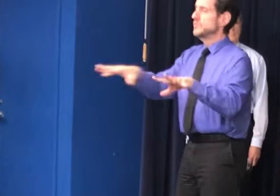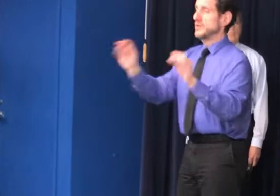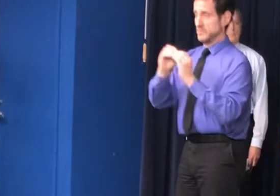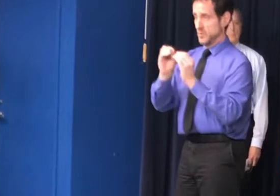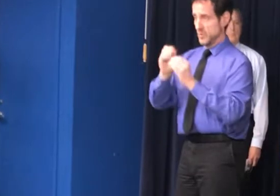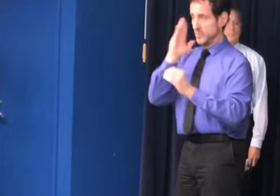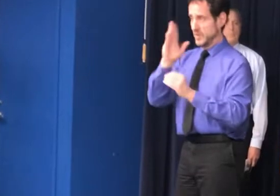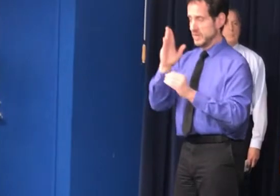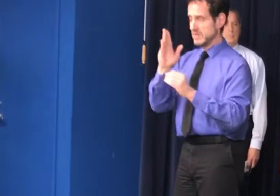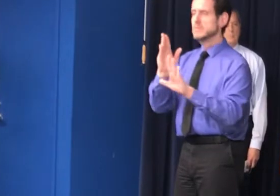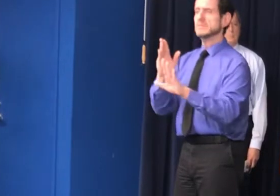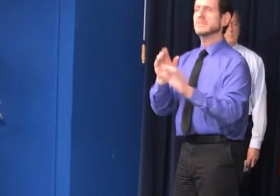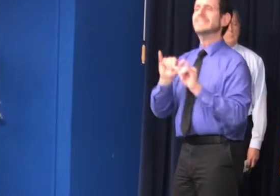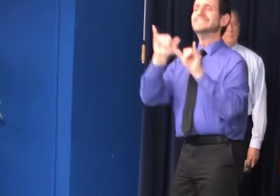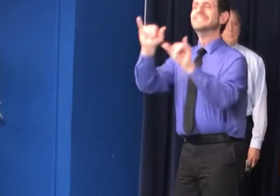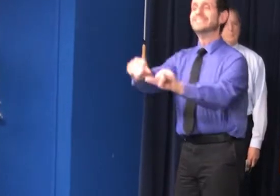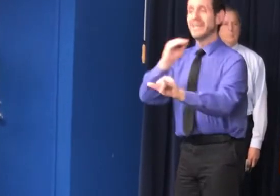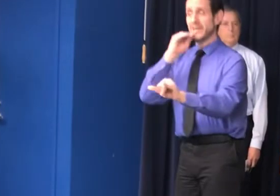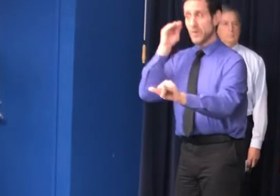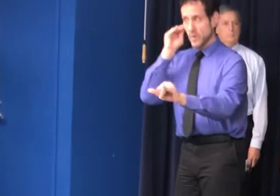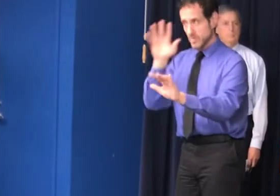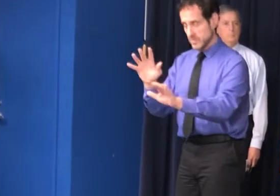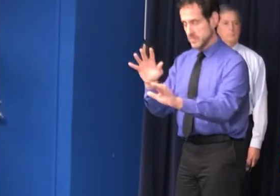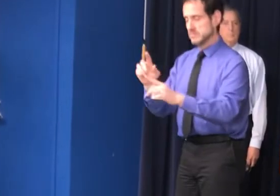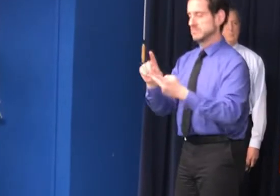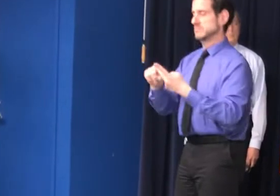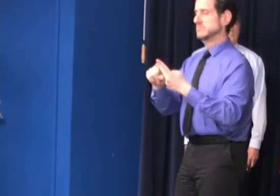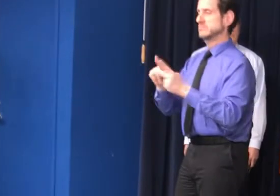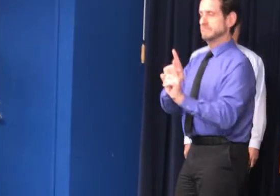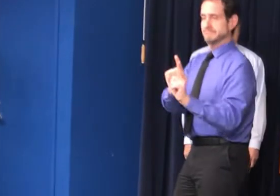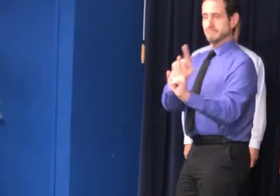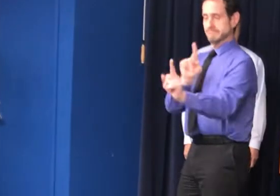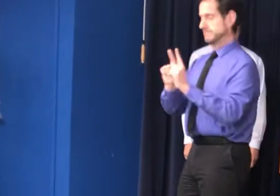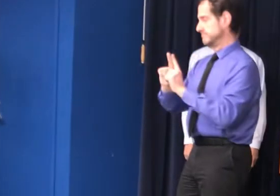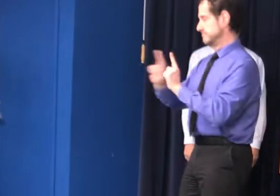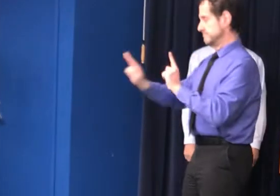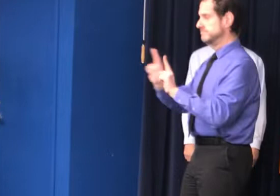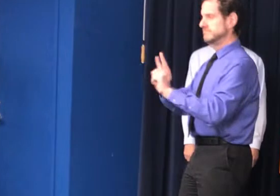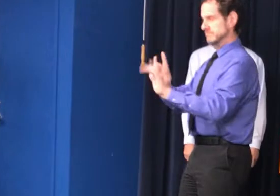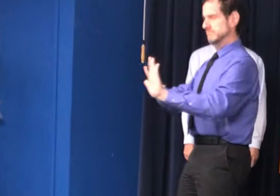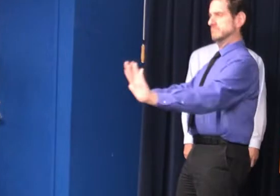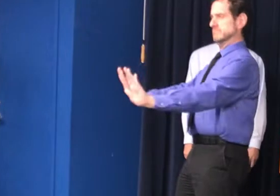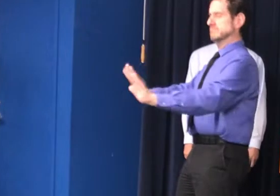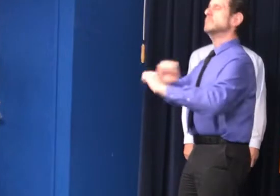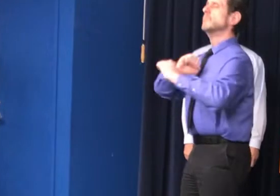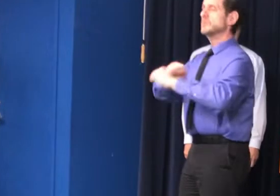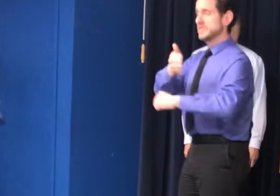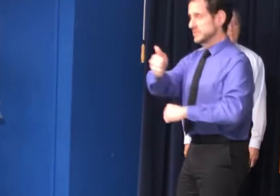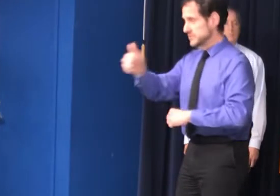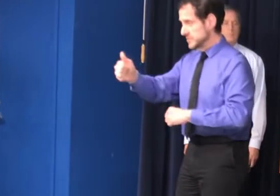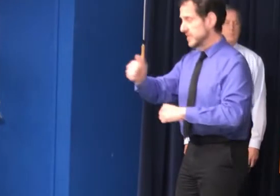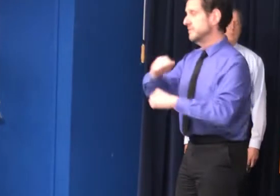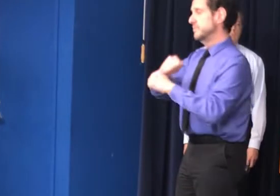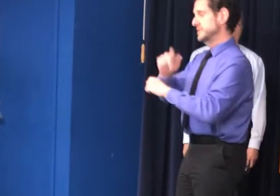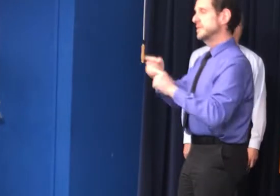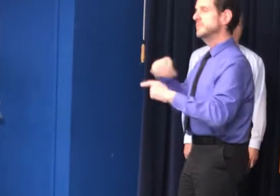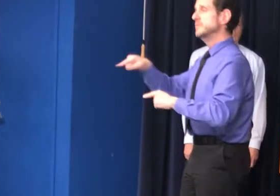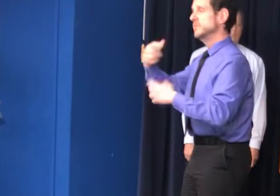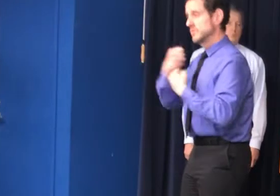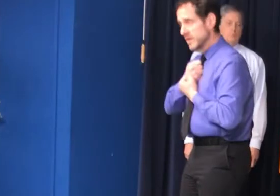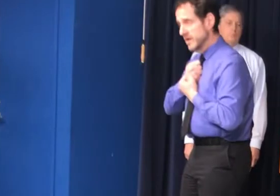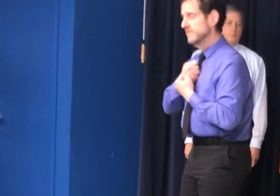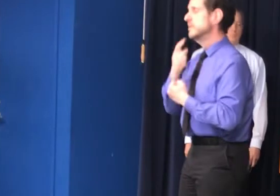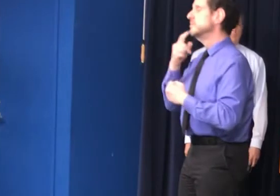and continue to practice social distancing. Protect yourself, protect your loved ones, and protect your entire community